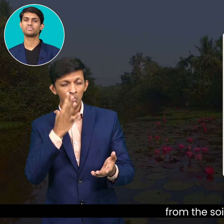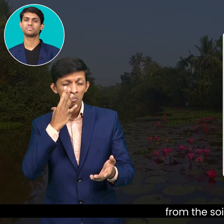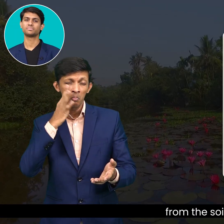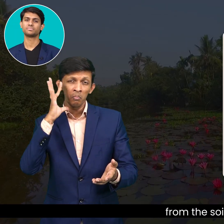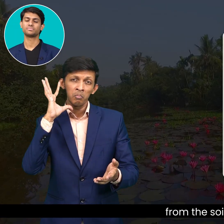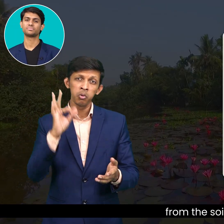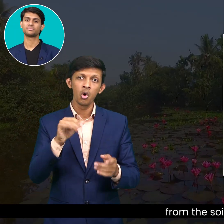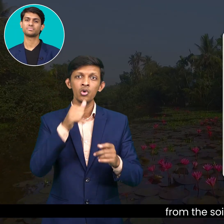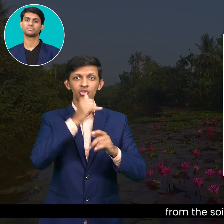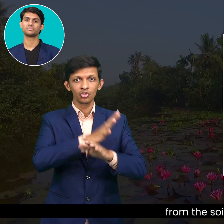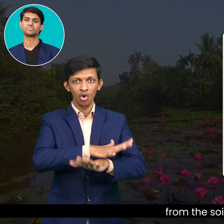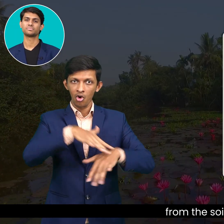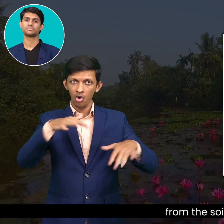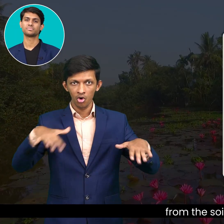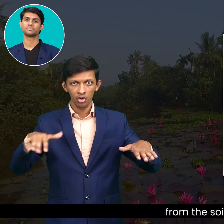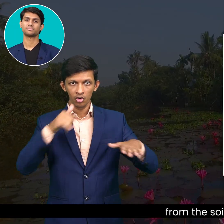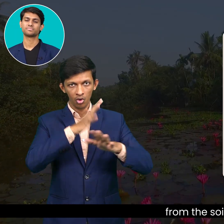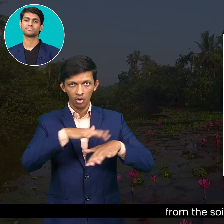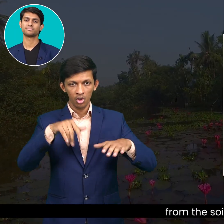soil.